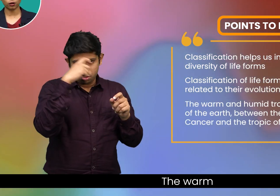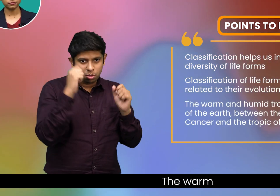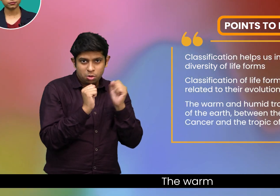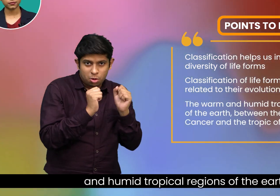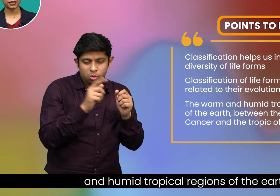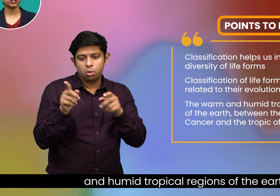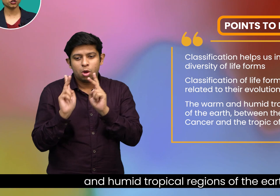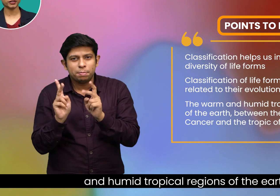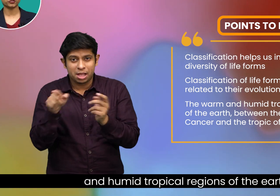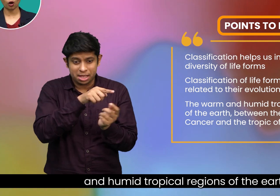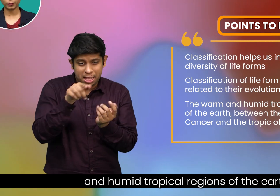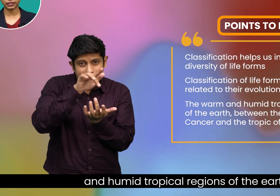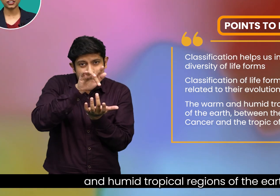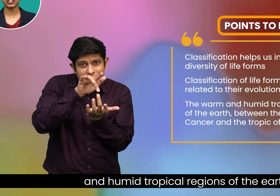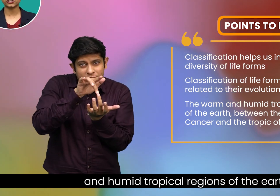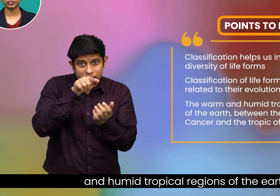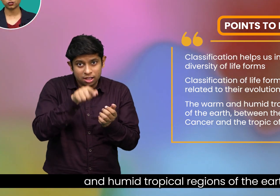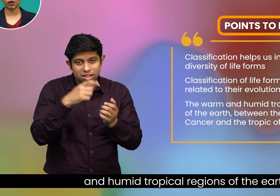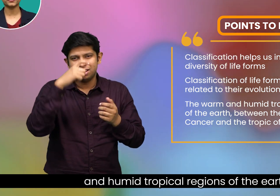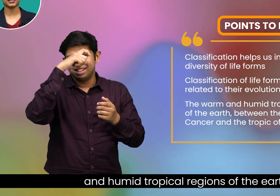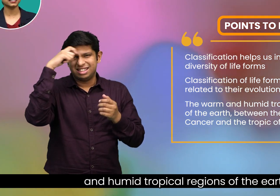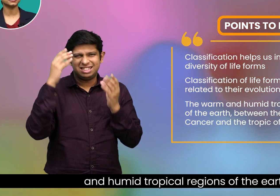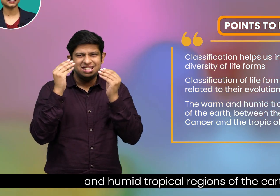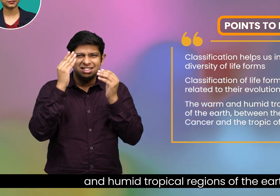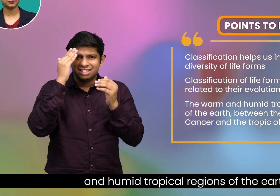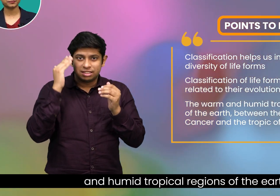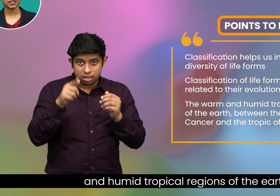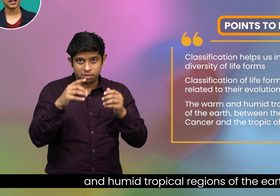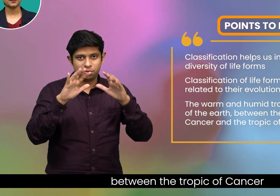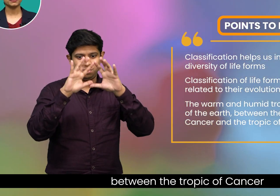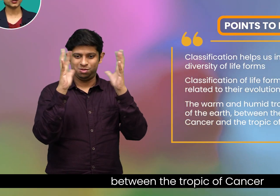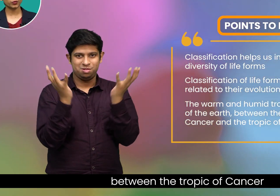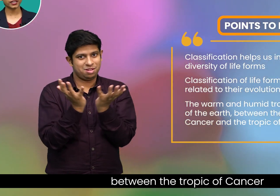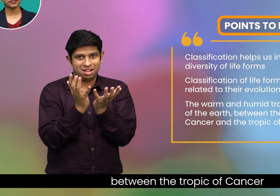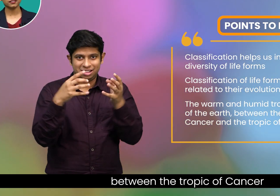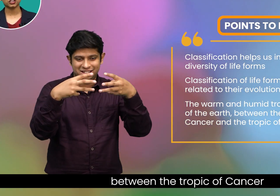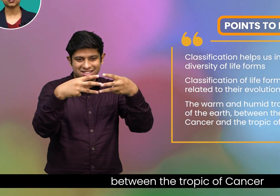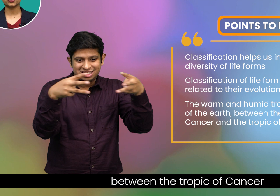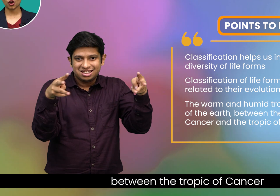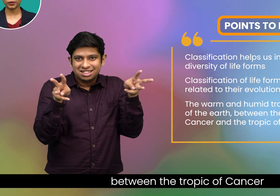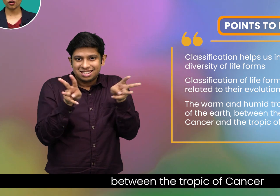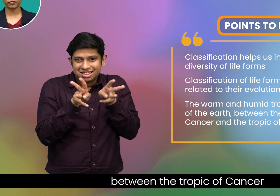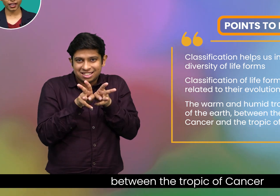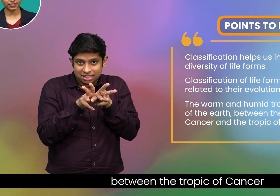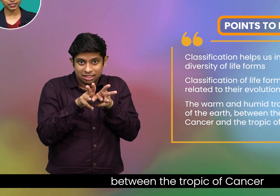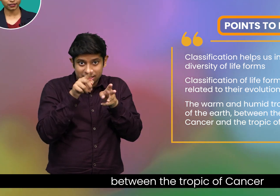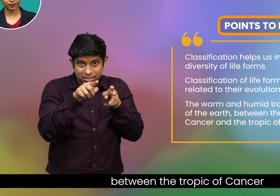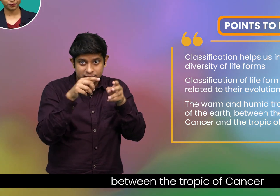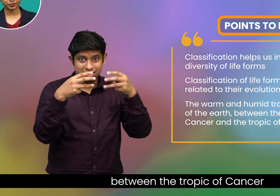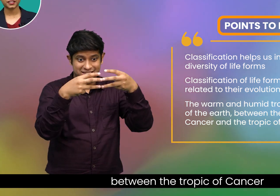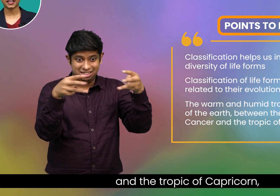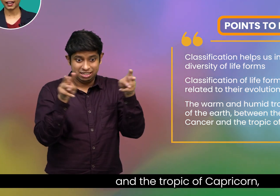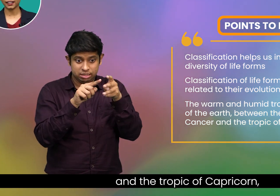The warm and humid tropical regions of the earth between the Tropic of